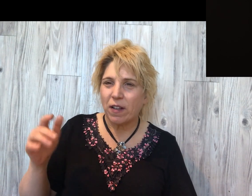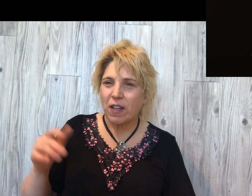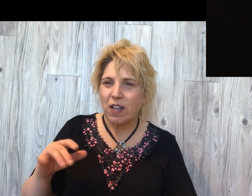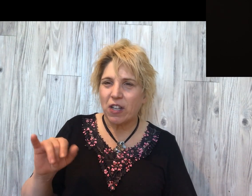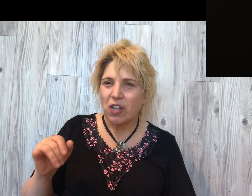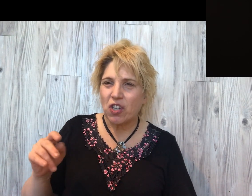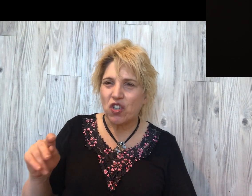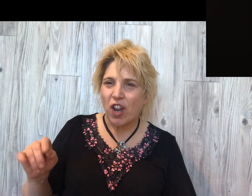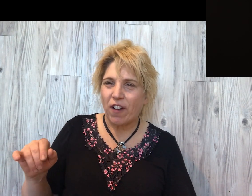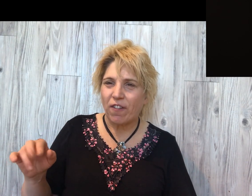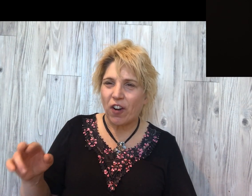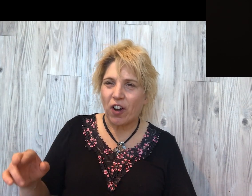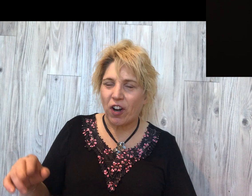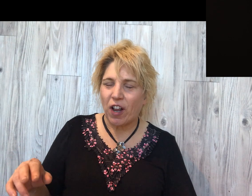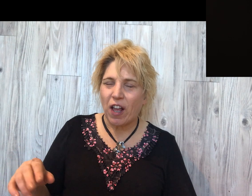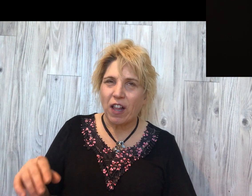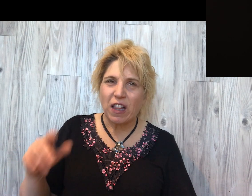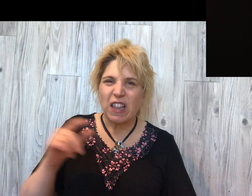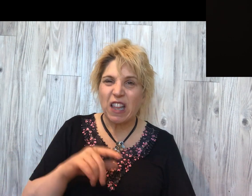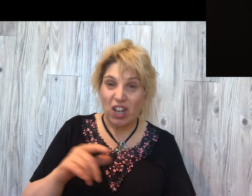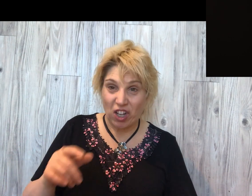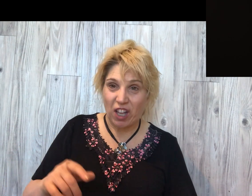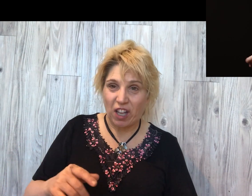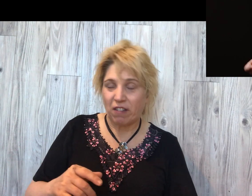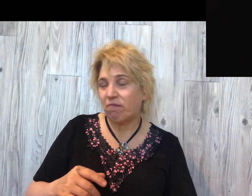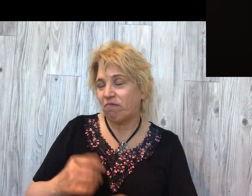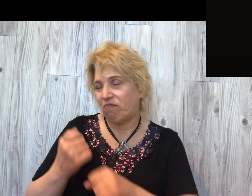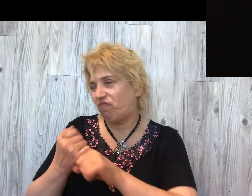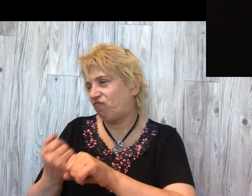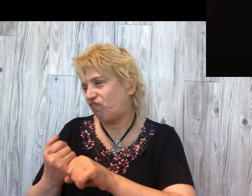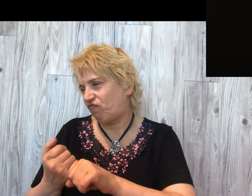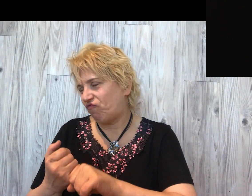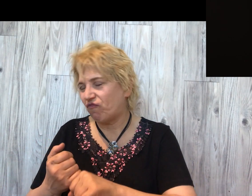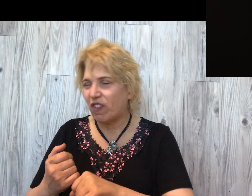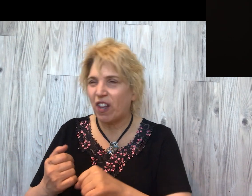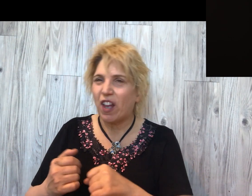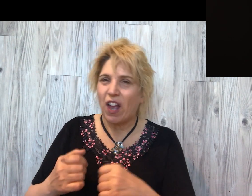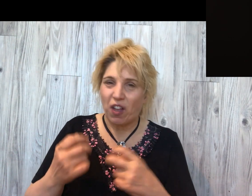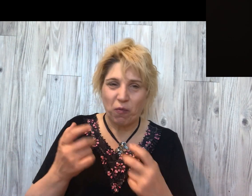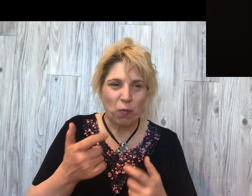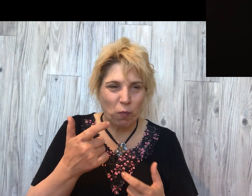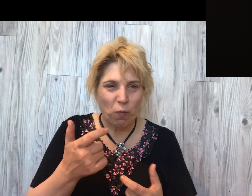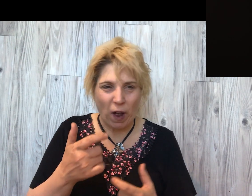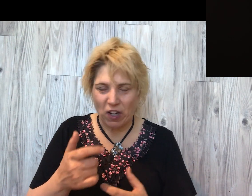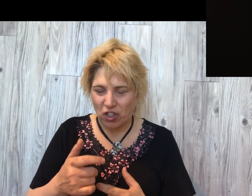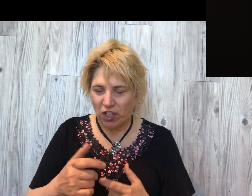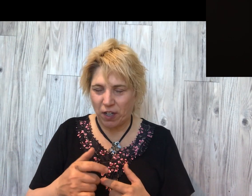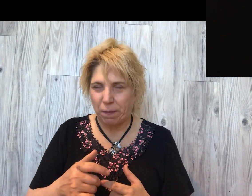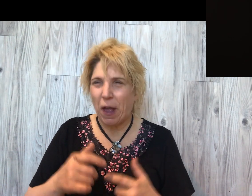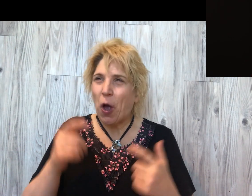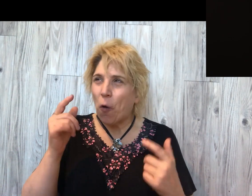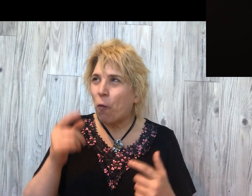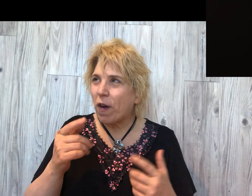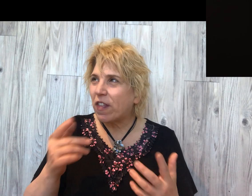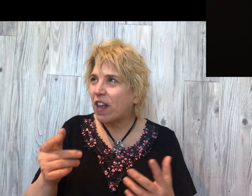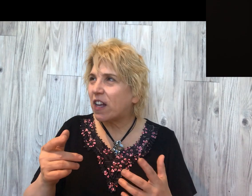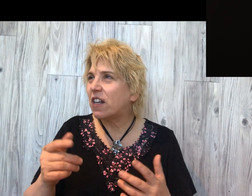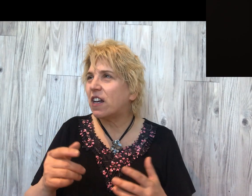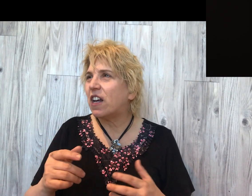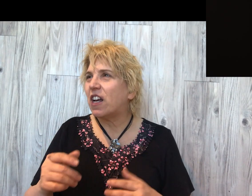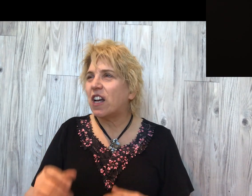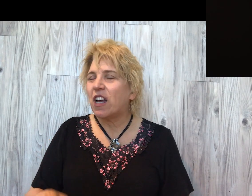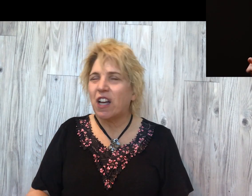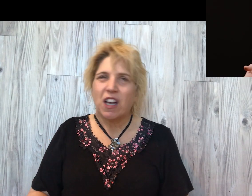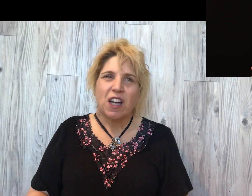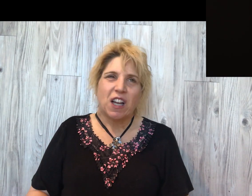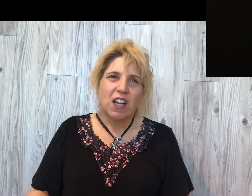Jennifer and I did, and they both played Little League. And we spent a lot of time in the bleachers watching Little League. And one of the things that was in Little